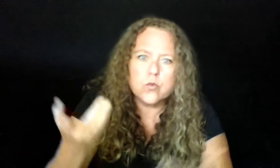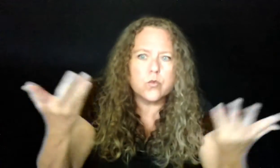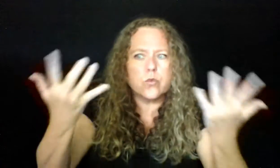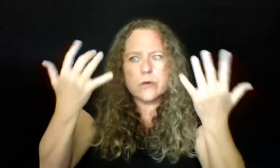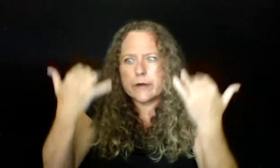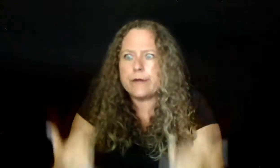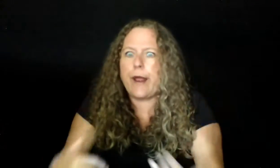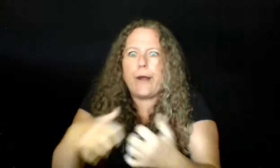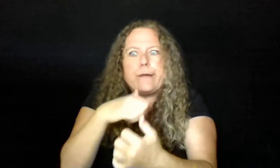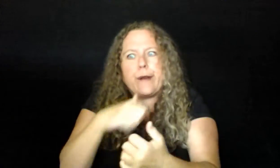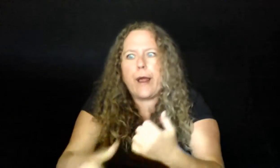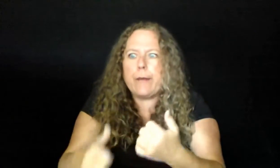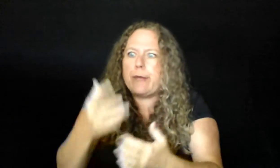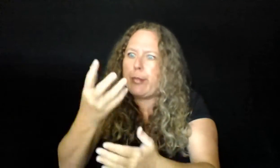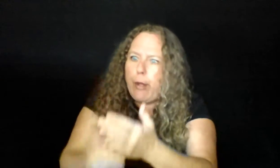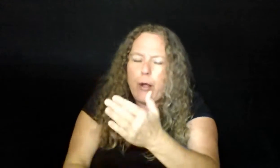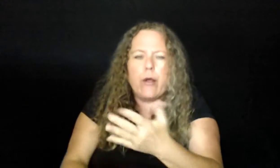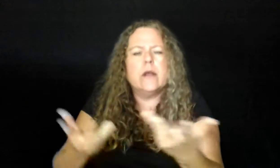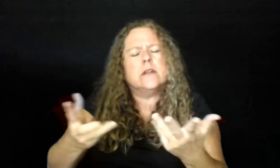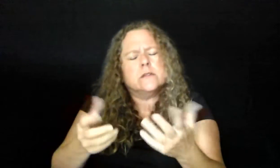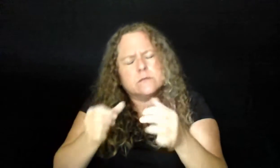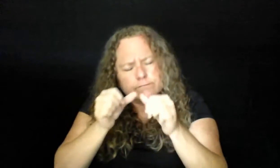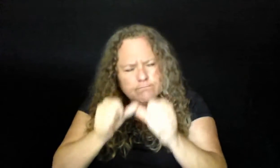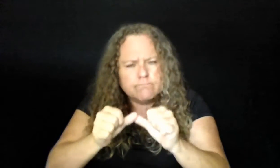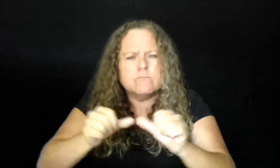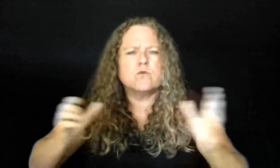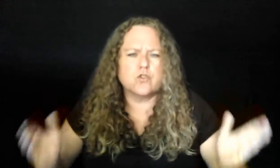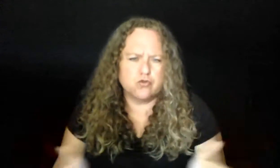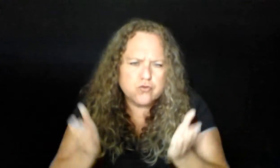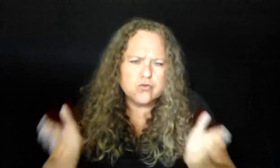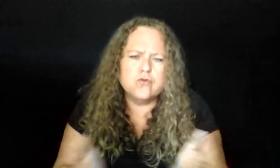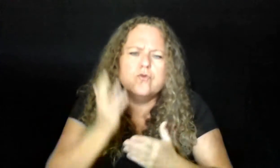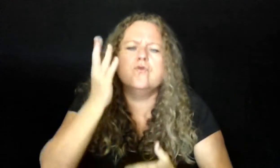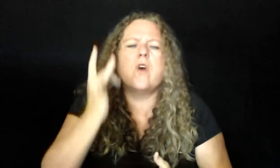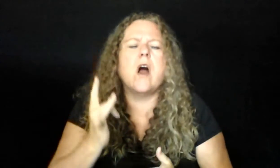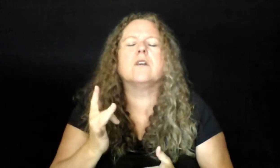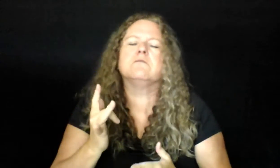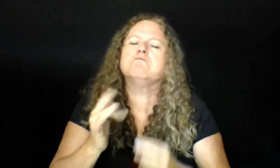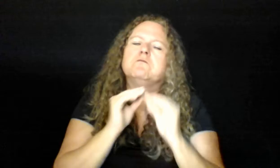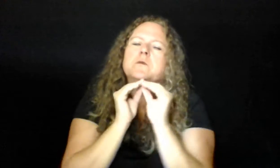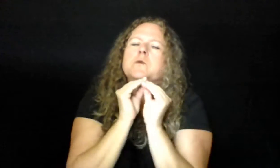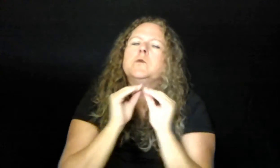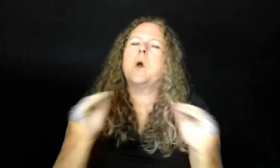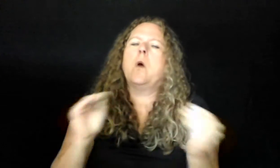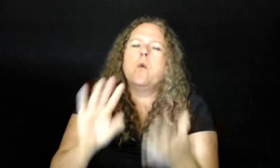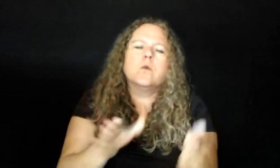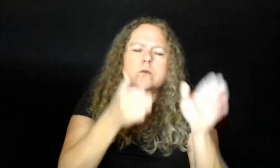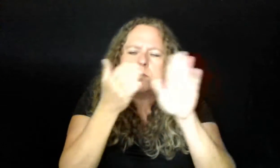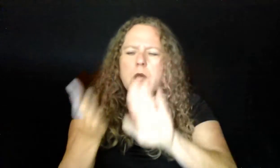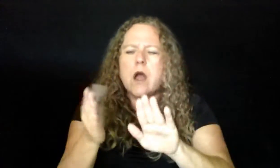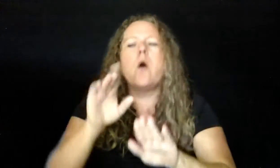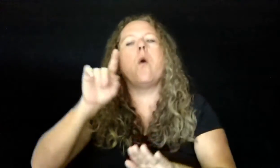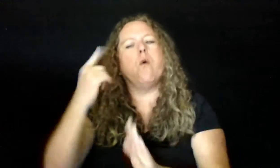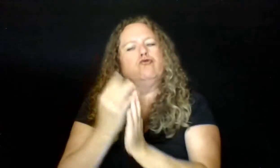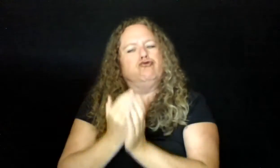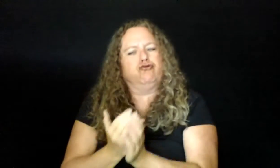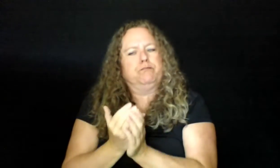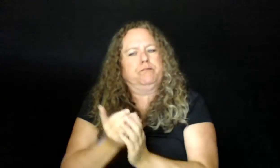you to keep up your courage, because not one of you will be lost. Only the ship will be destroyed. Last night, an angel of the